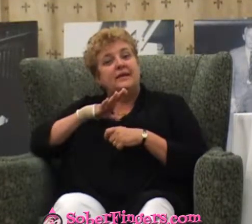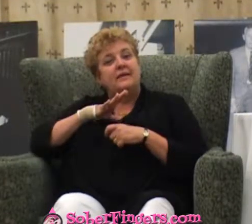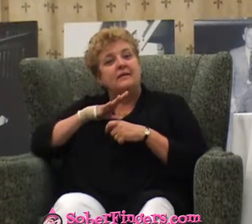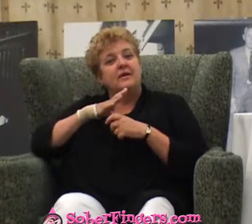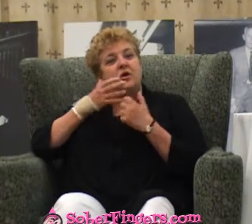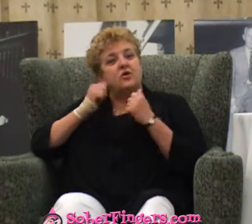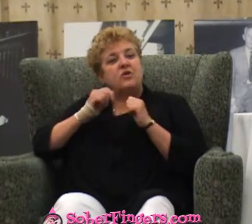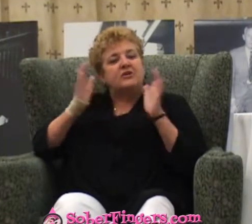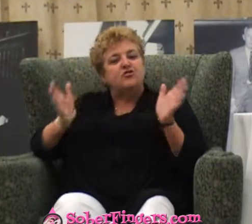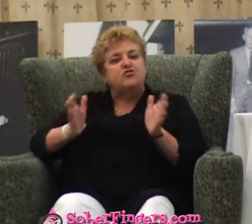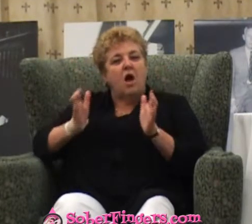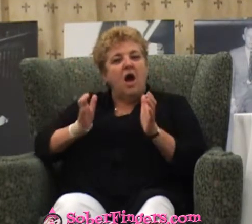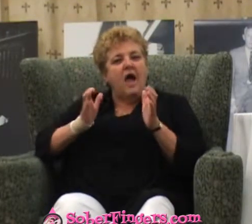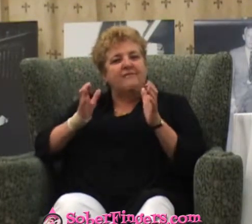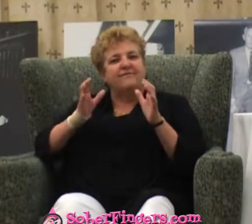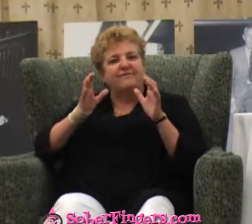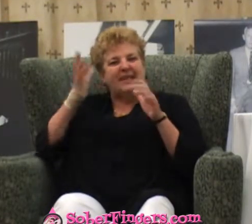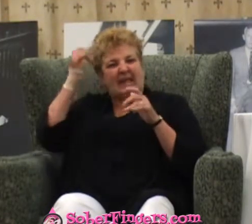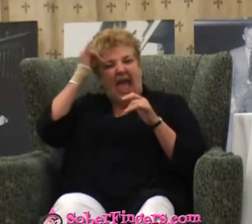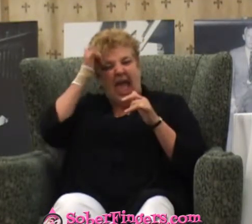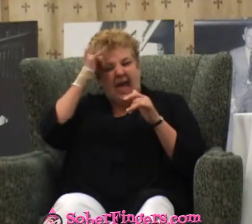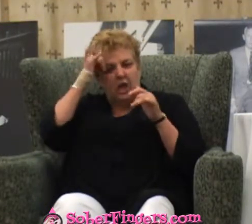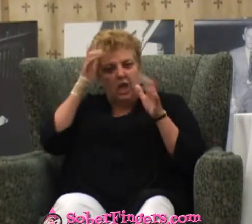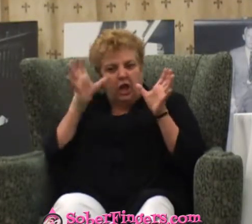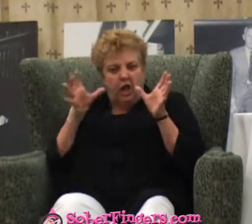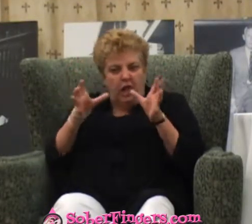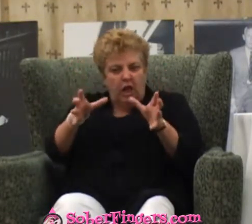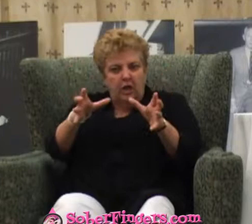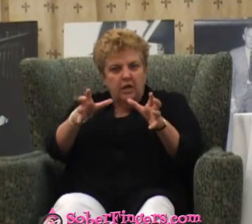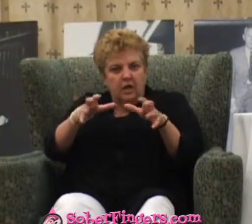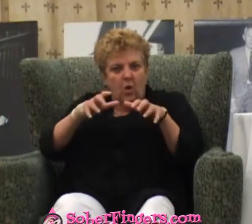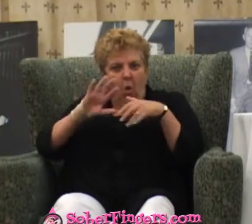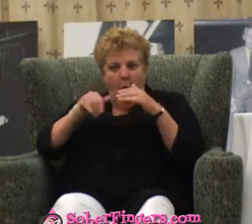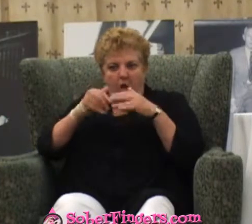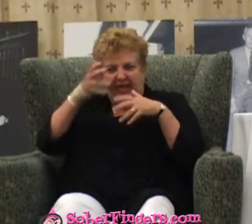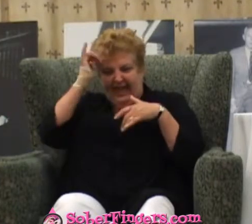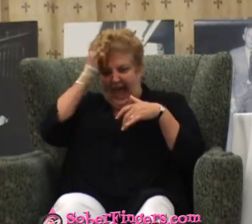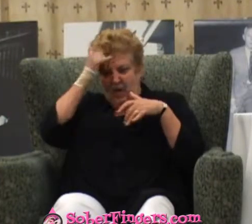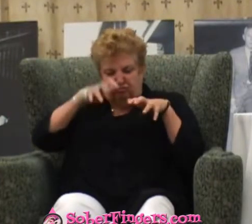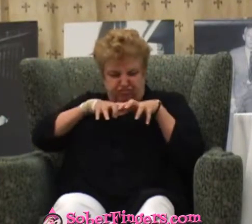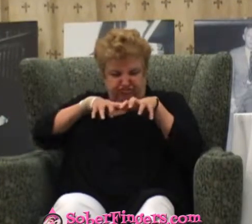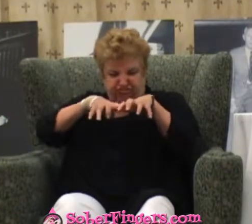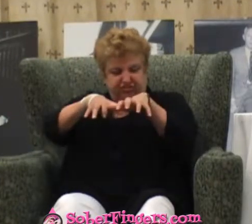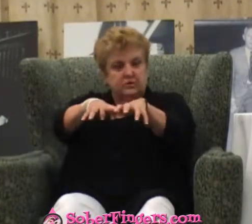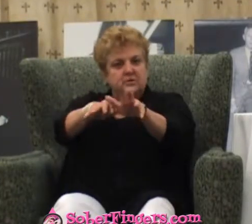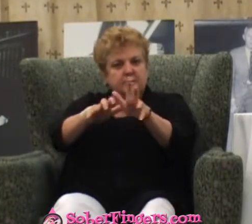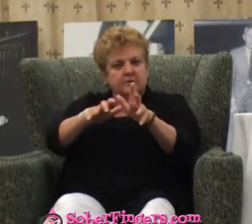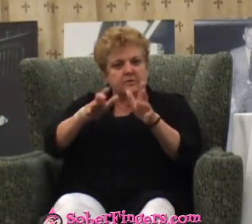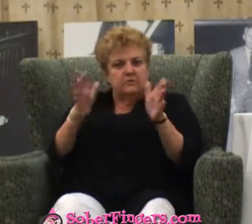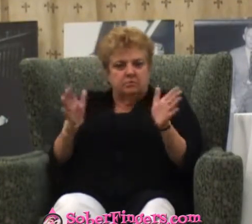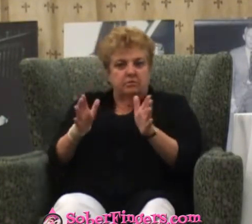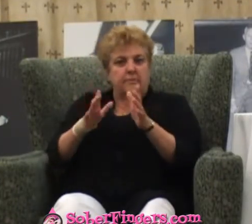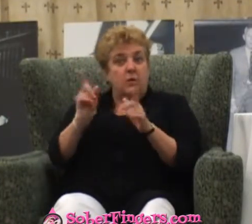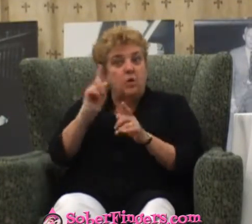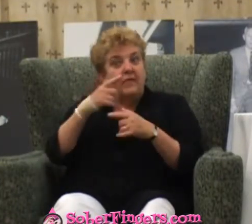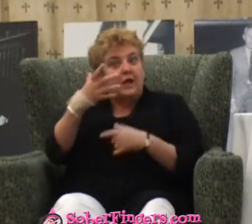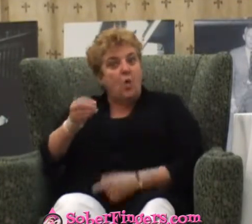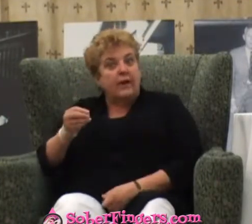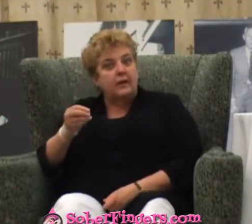If you're in the middle of that herd, you don't know you're being driven. But you know where cattle's driven, right? It's driven to the slaughterhouse.